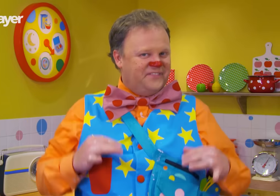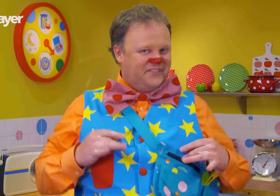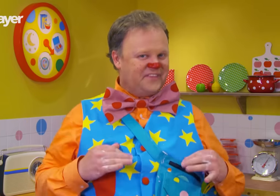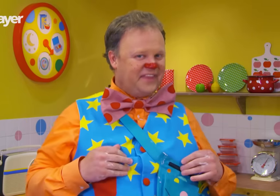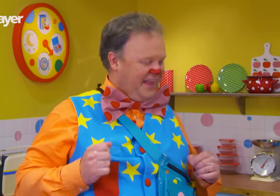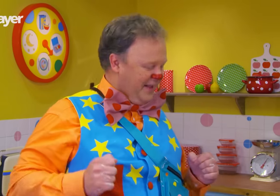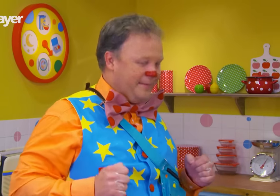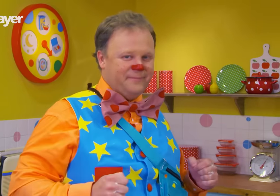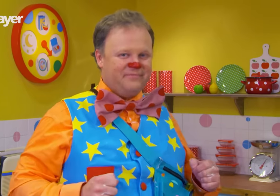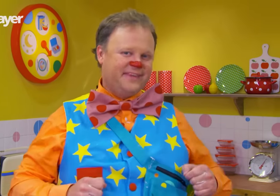Yes,